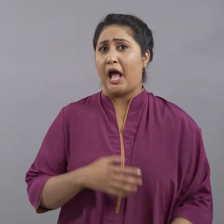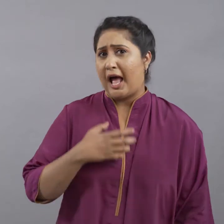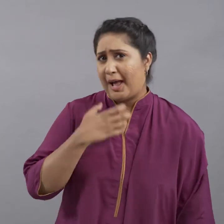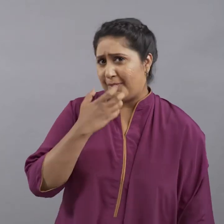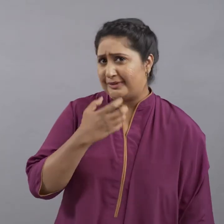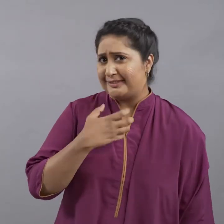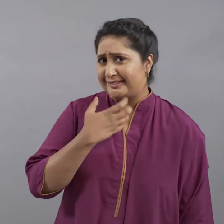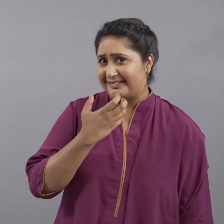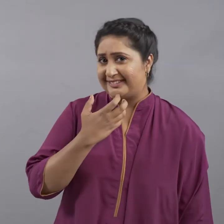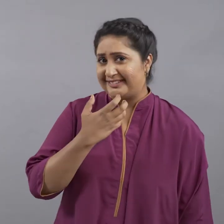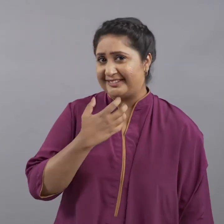apple,